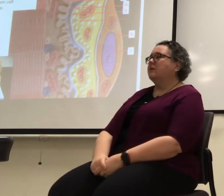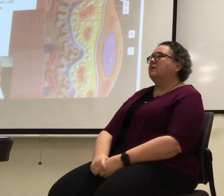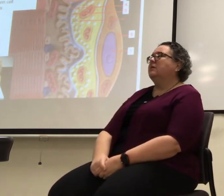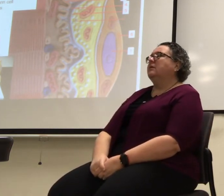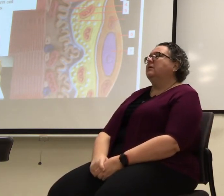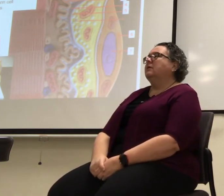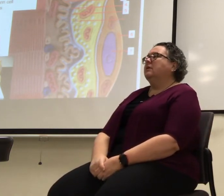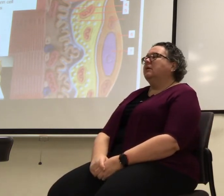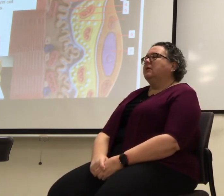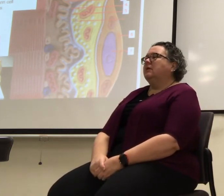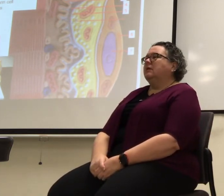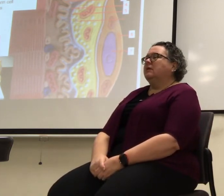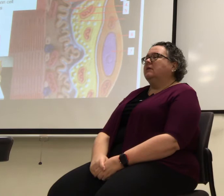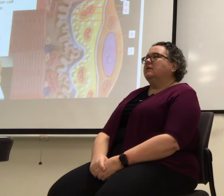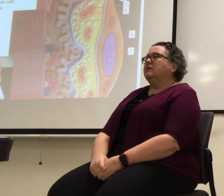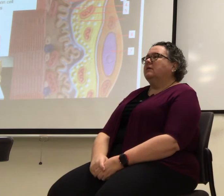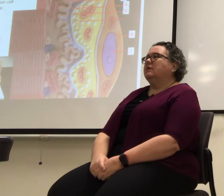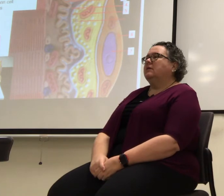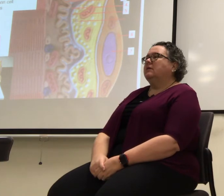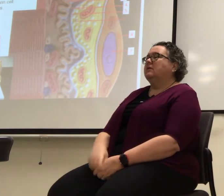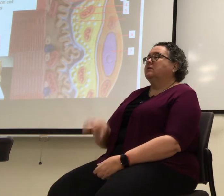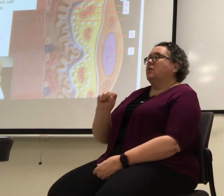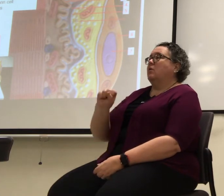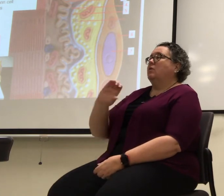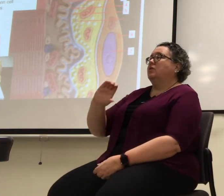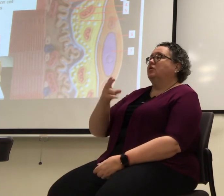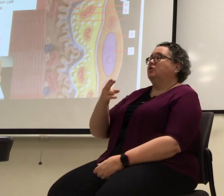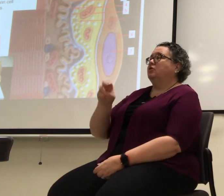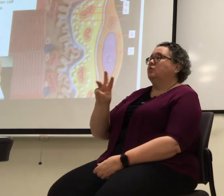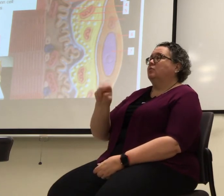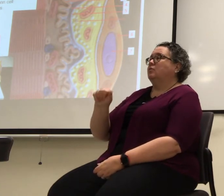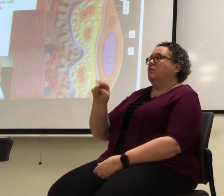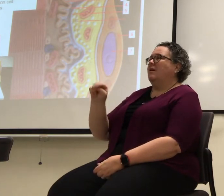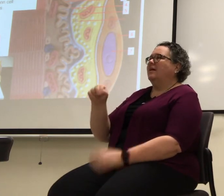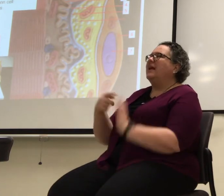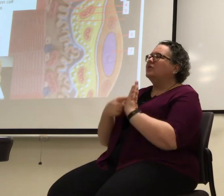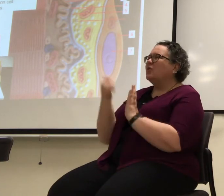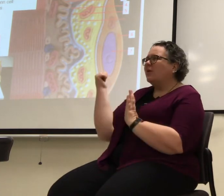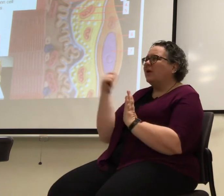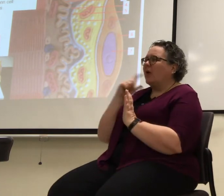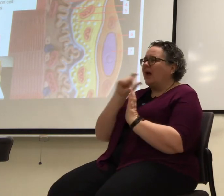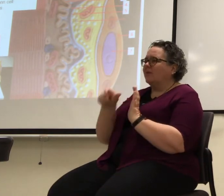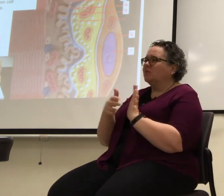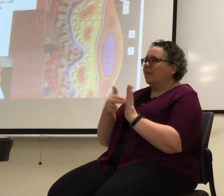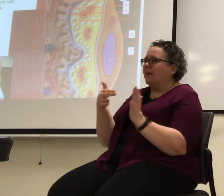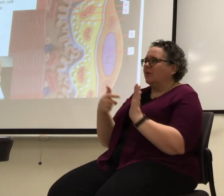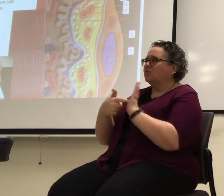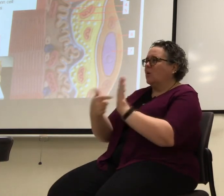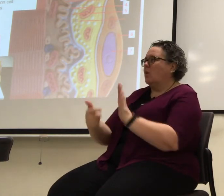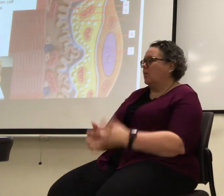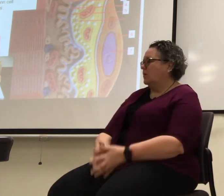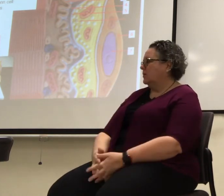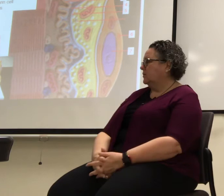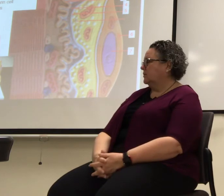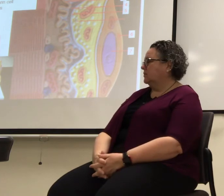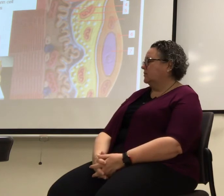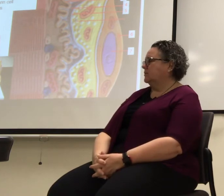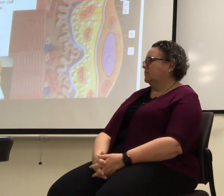about that in another chapter, but for now, know that Schwann cells, because it's shown here, they're not labeled Schwann cells,